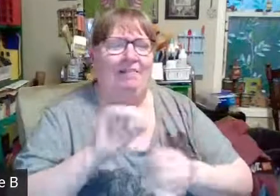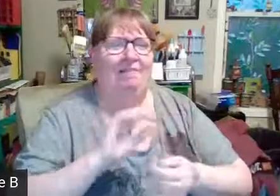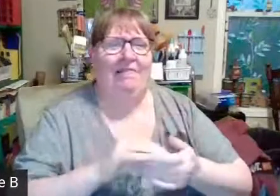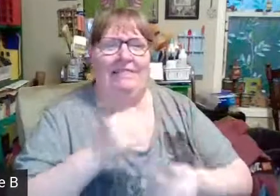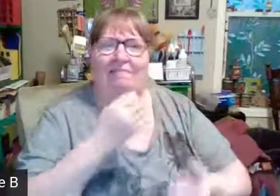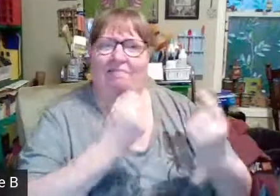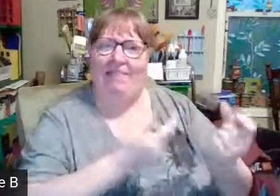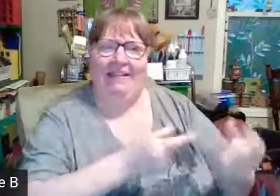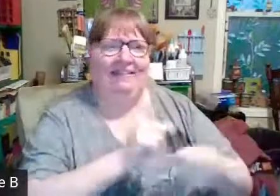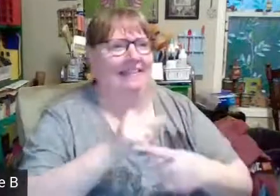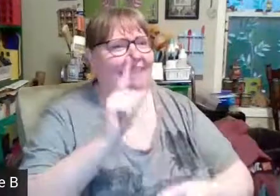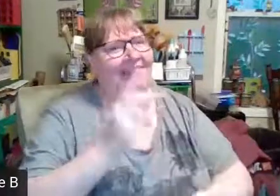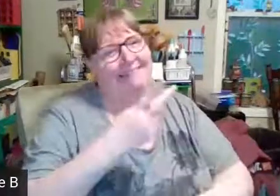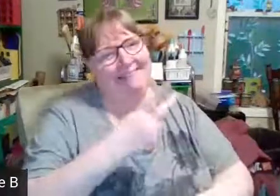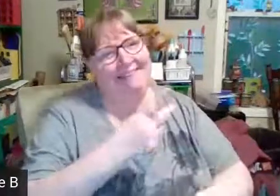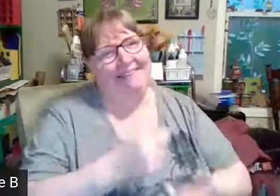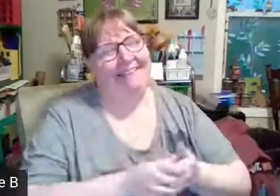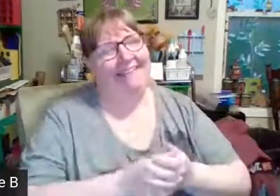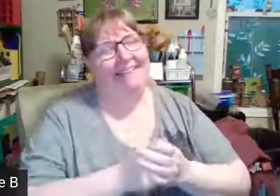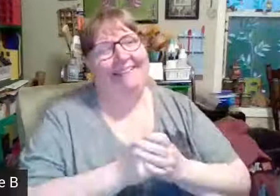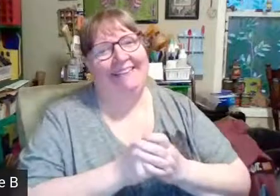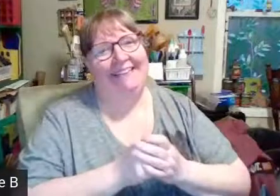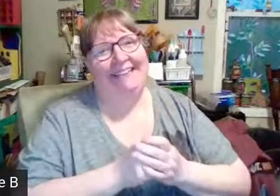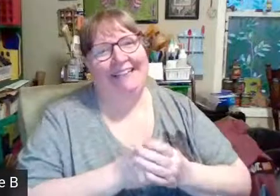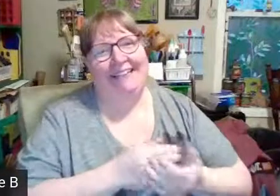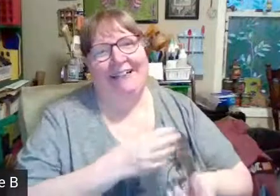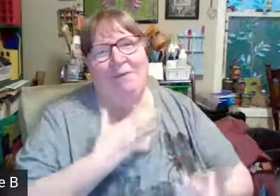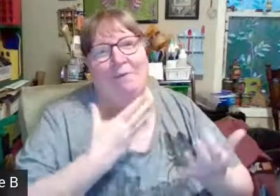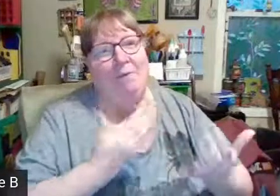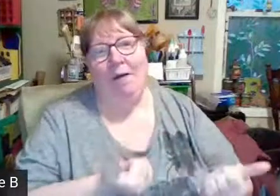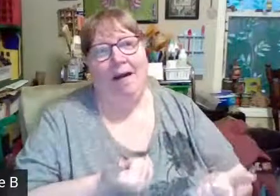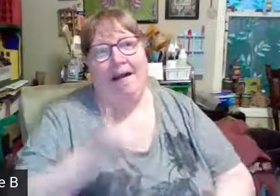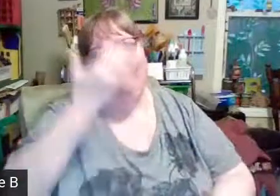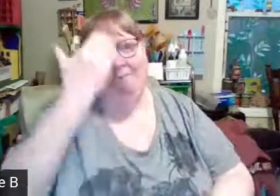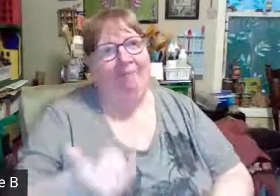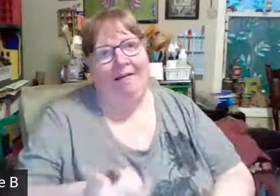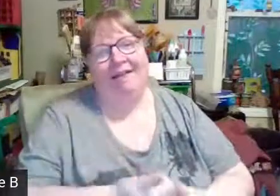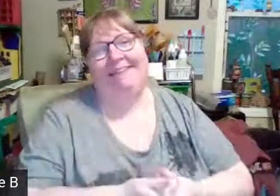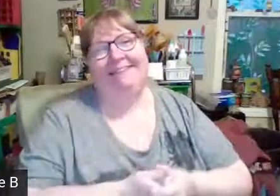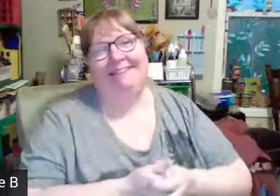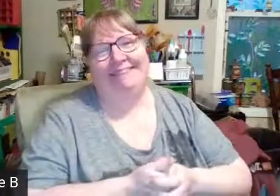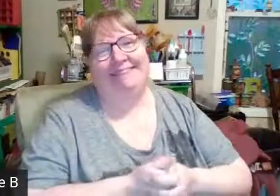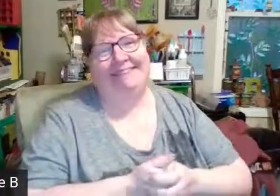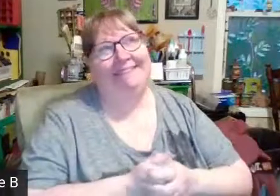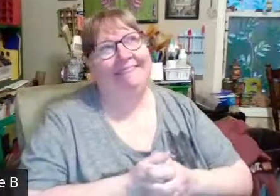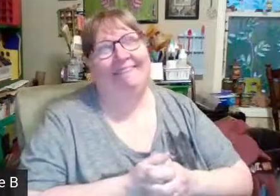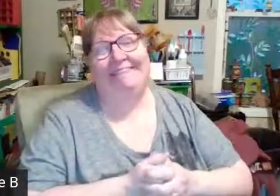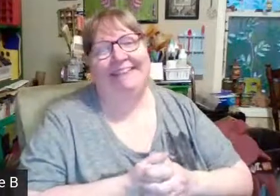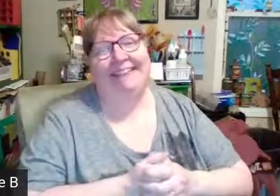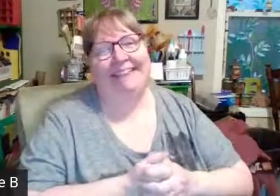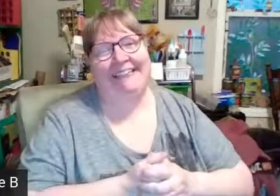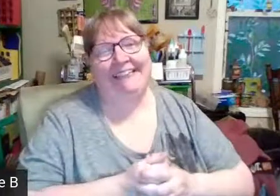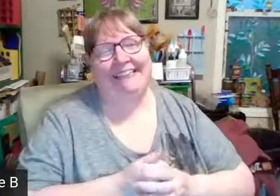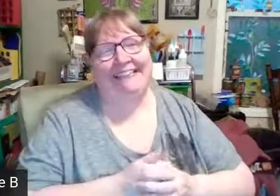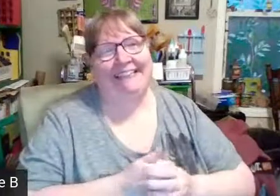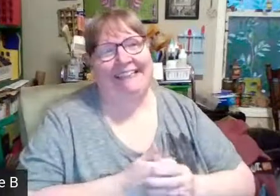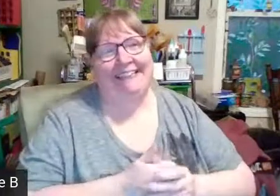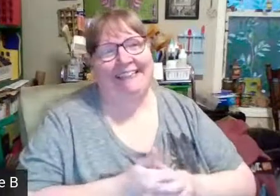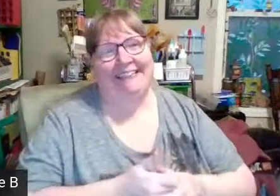thought, why am I doing that? We have someone that is her thing. Yeah. Well,